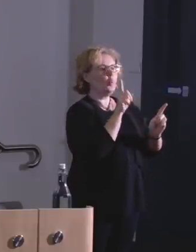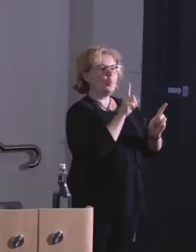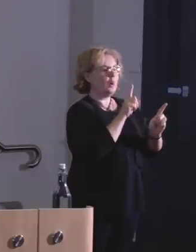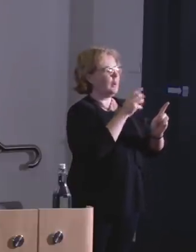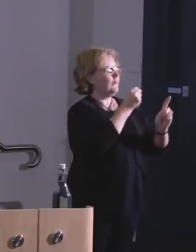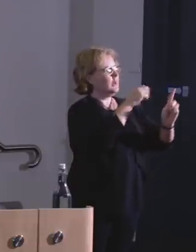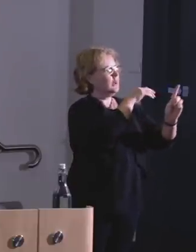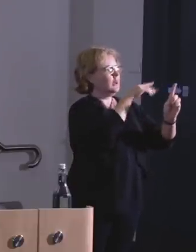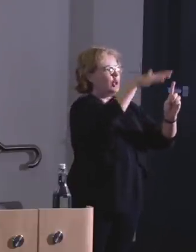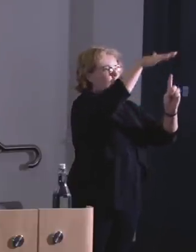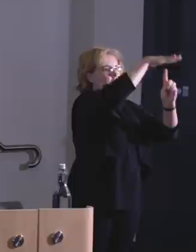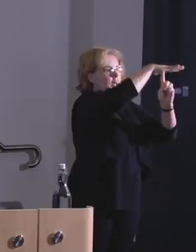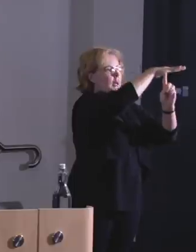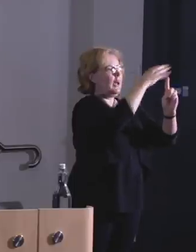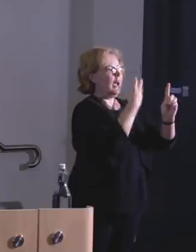Now,